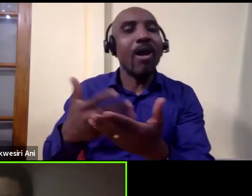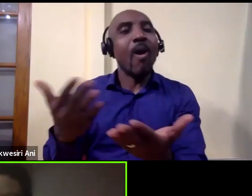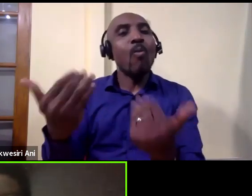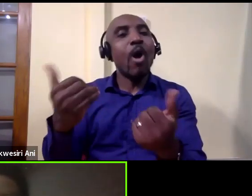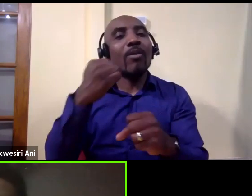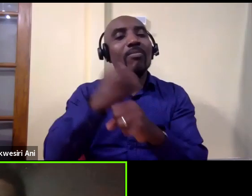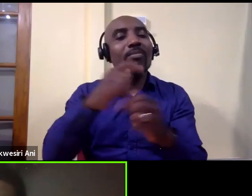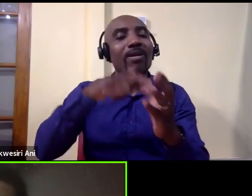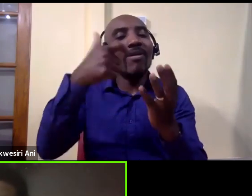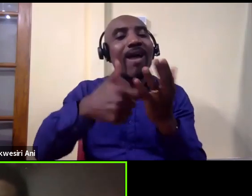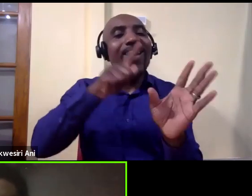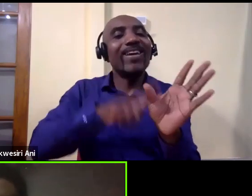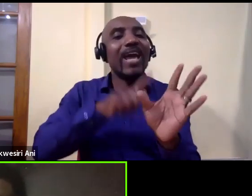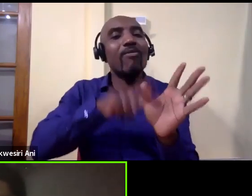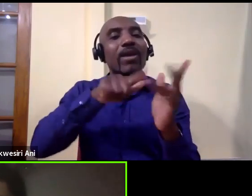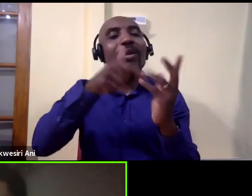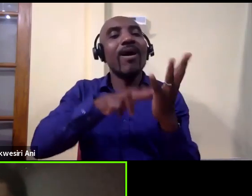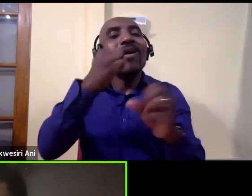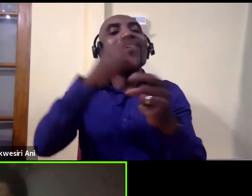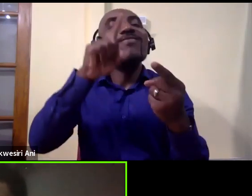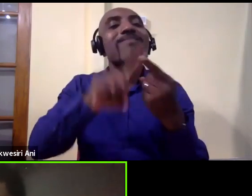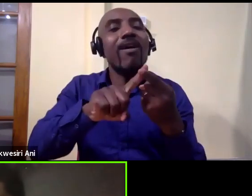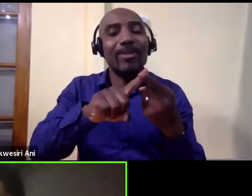Thank you, Sabi.